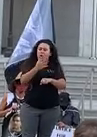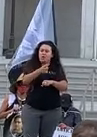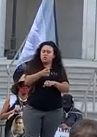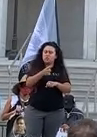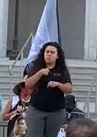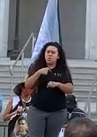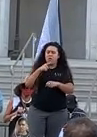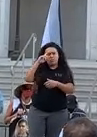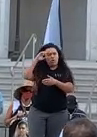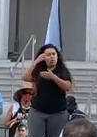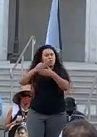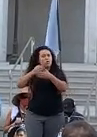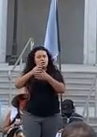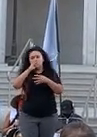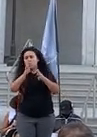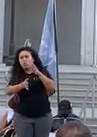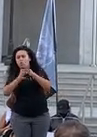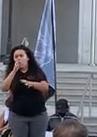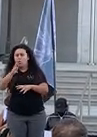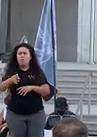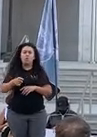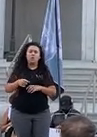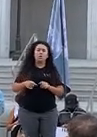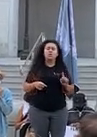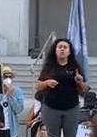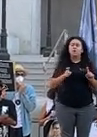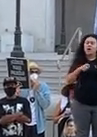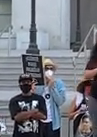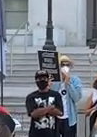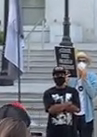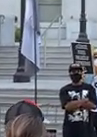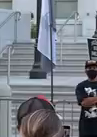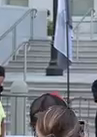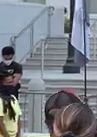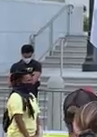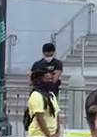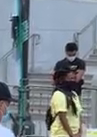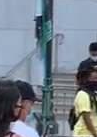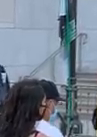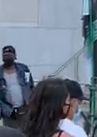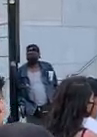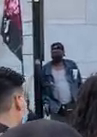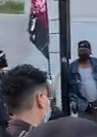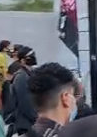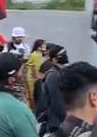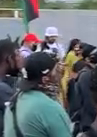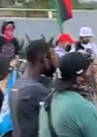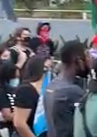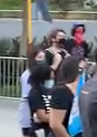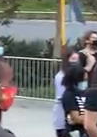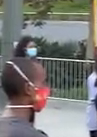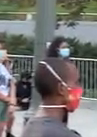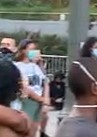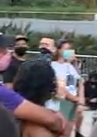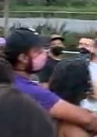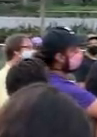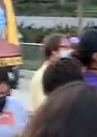eyes away from comfort, because comfort leads to moral decay.